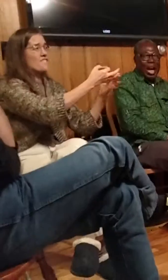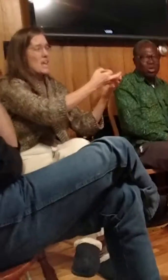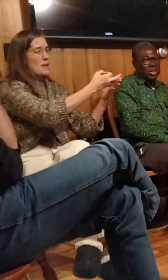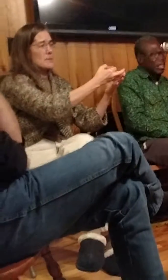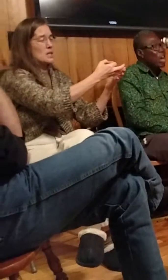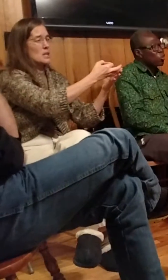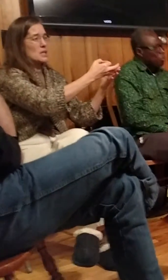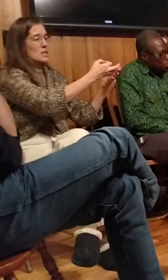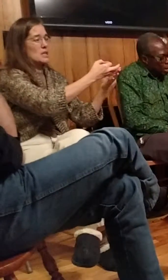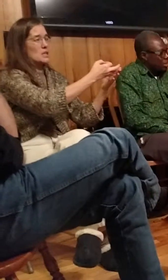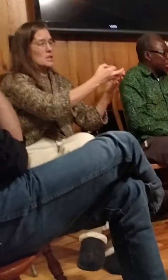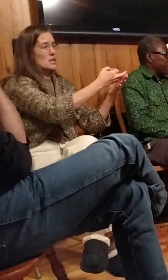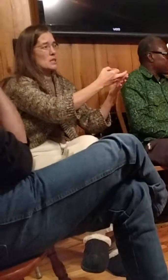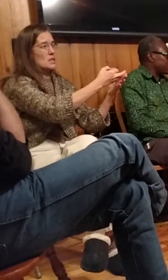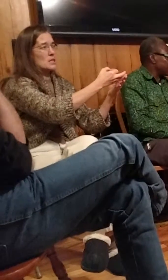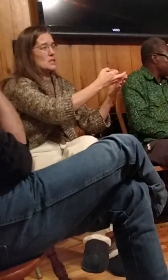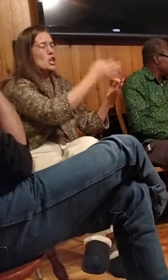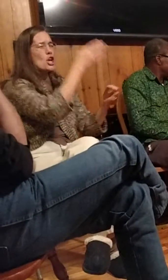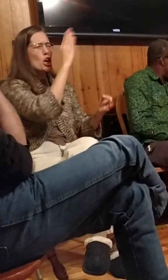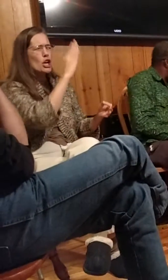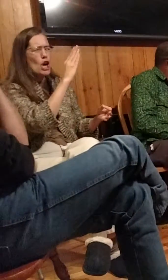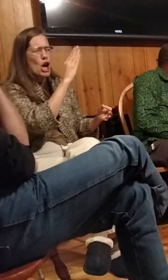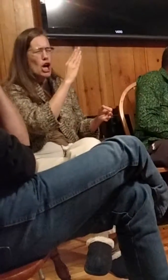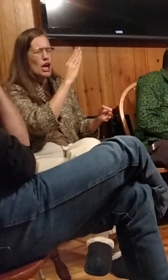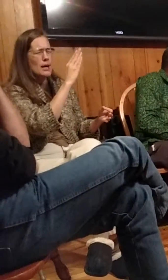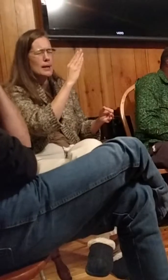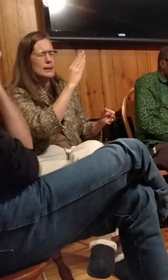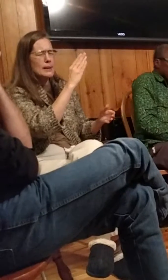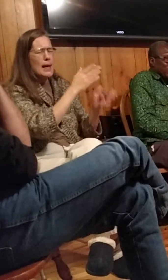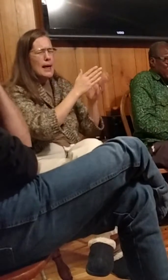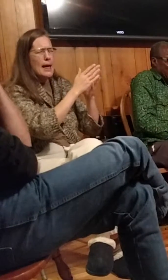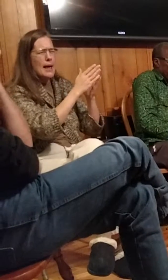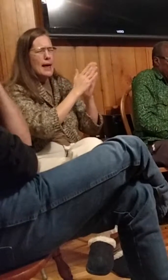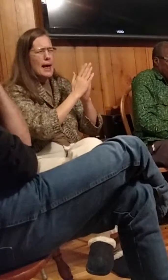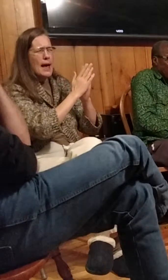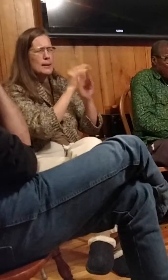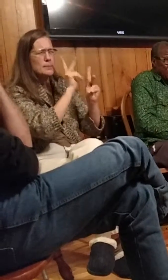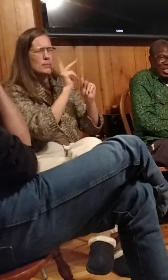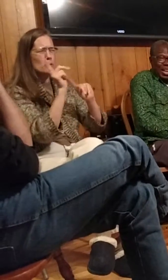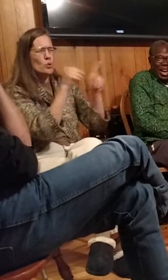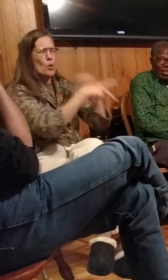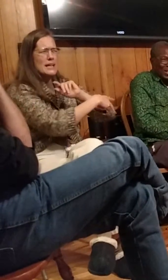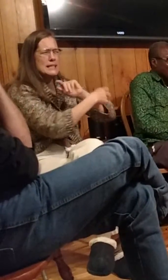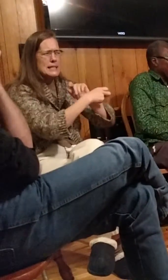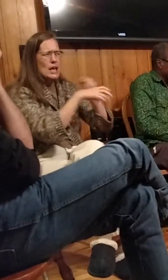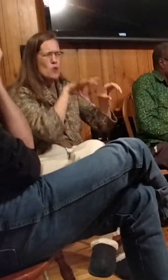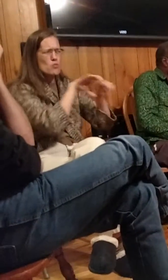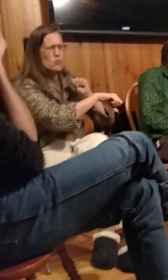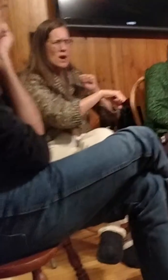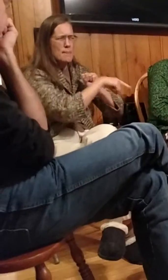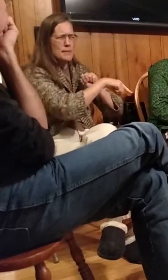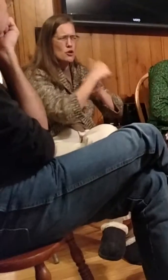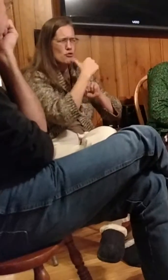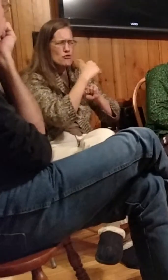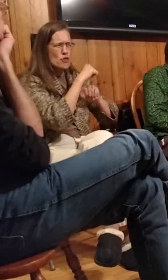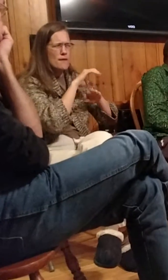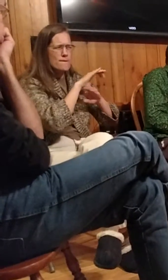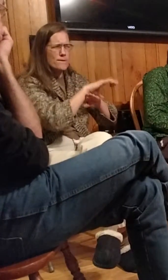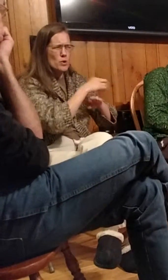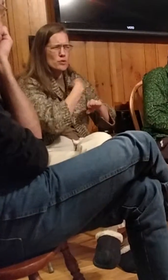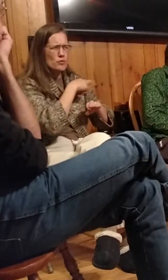the girl outside and not to punish the girl. No, I ask a question like that. No, they are not happy when I write that, and they write back to